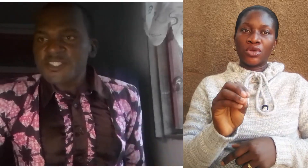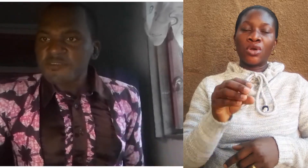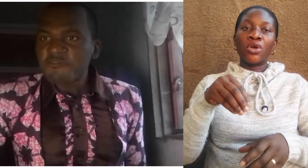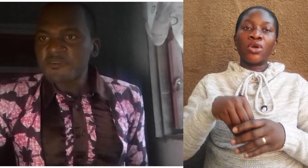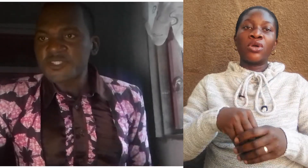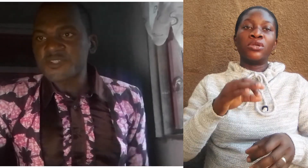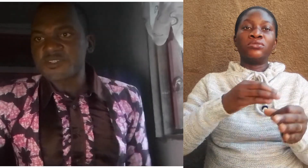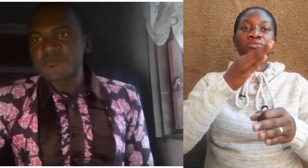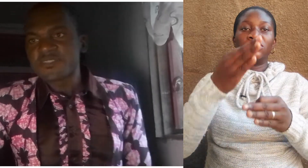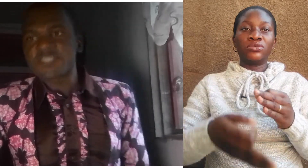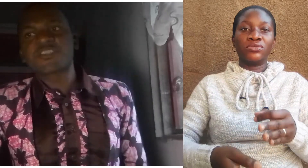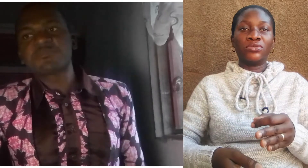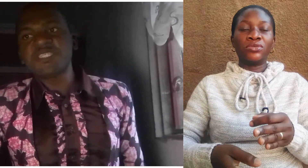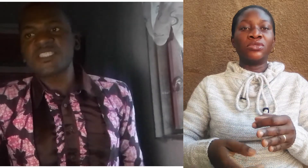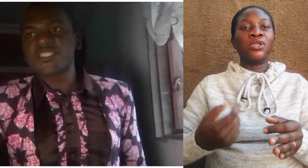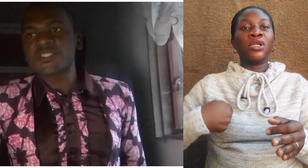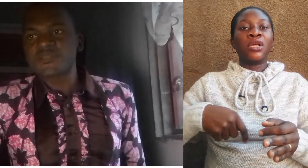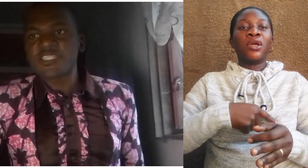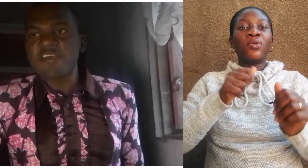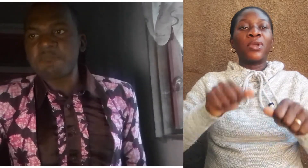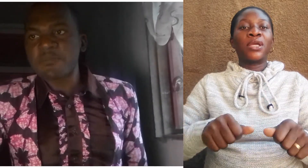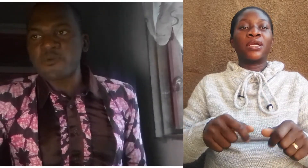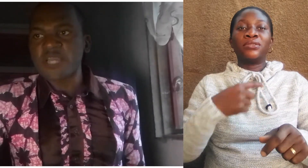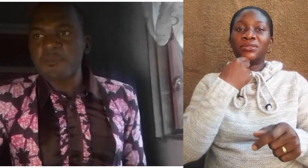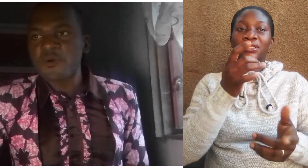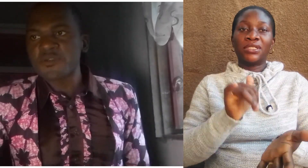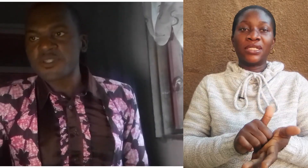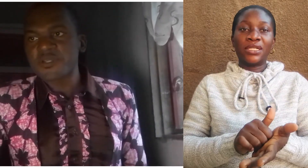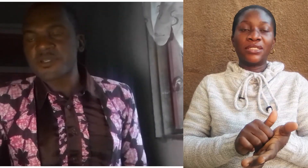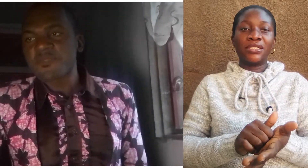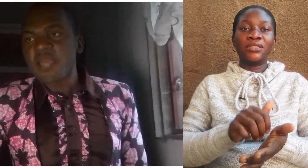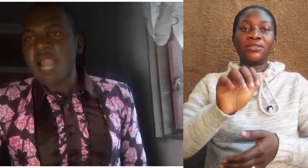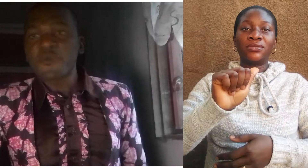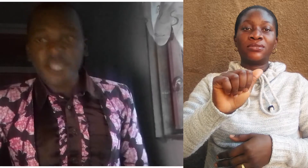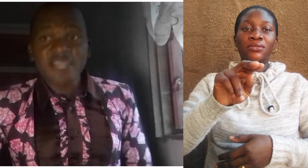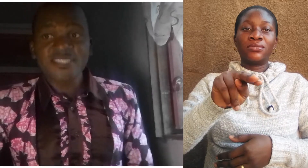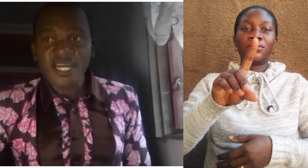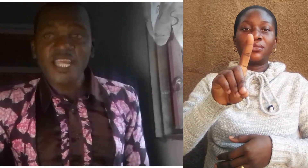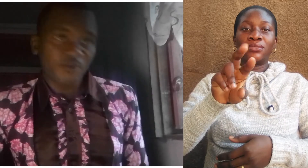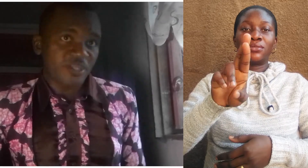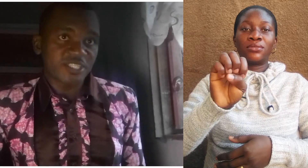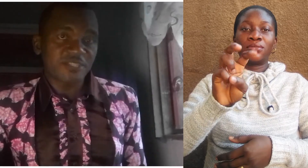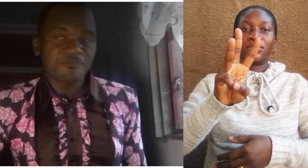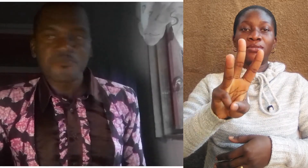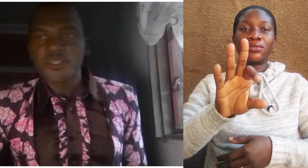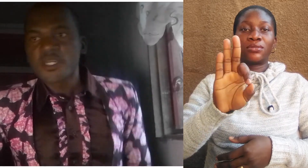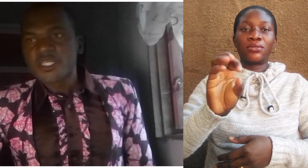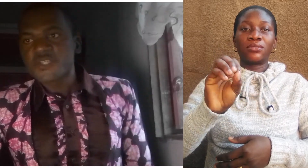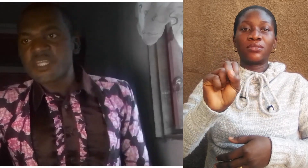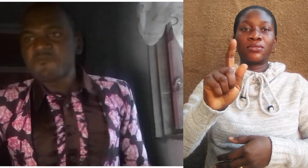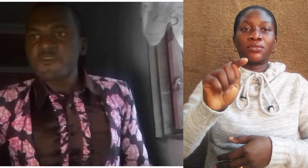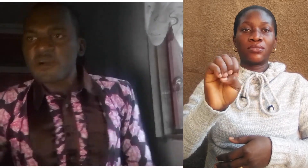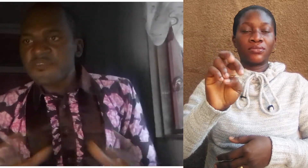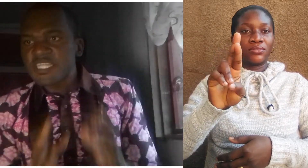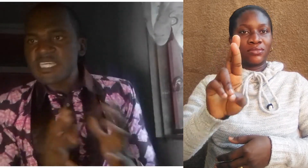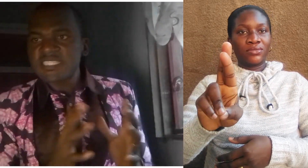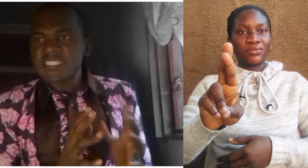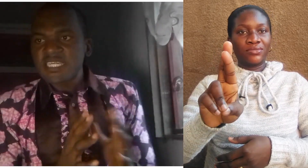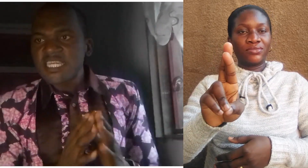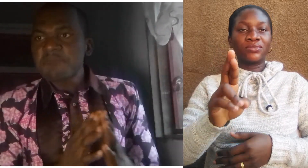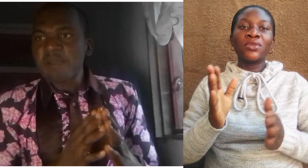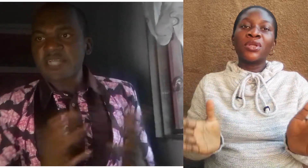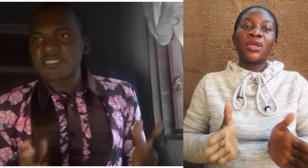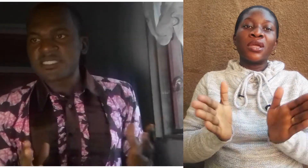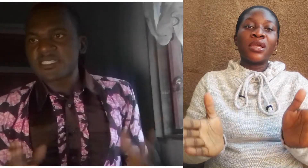Andrew Jackson Foster transmitted to the deaf people of Gabon the American Sign Language. So, in view of